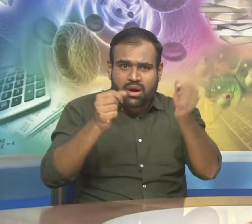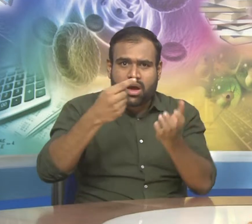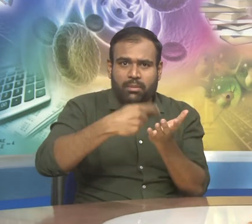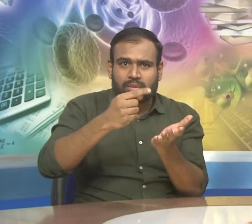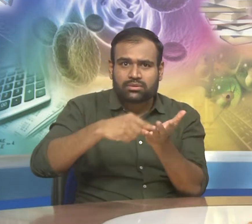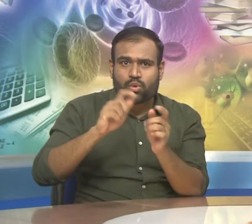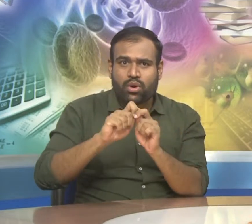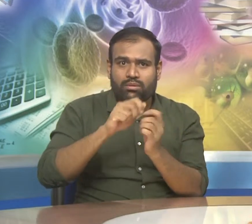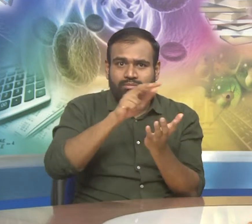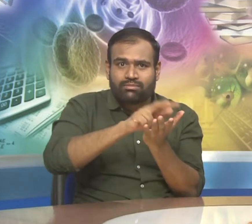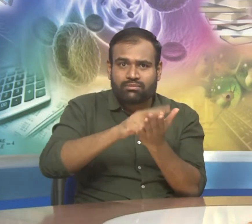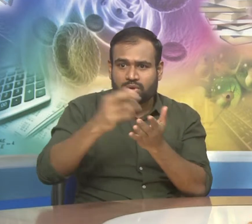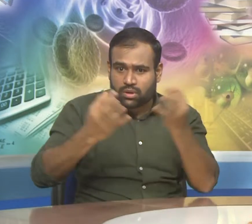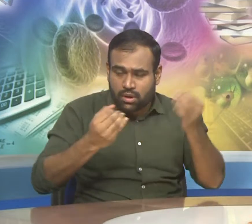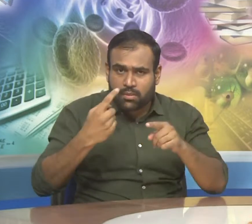Constitution.